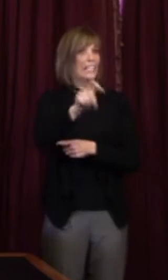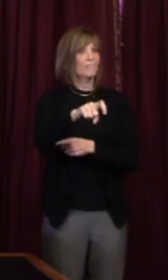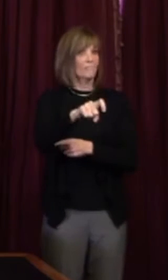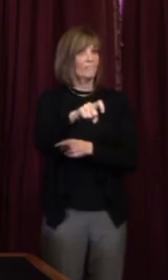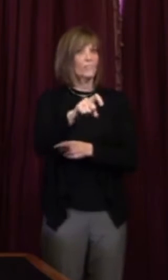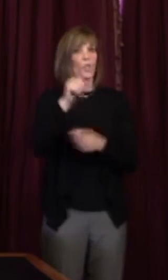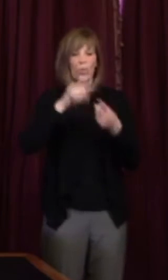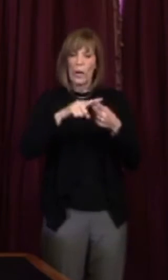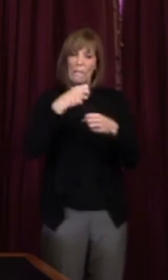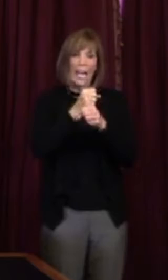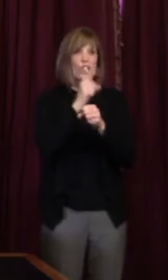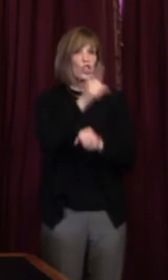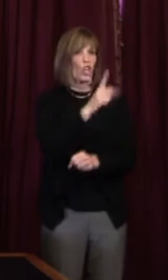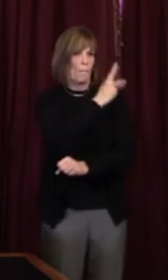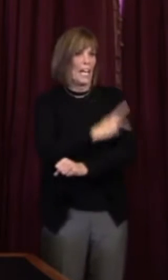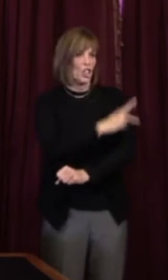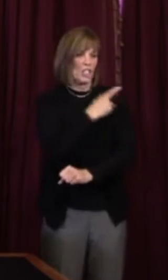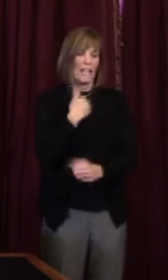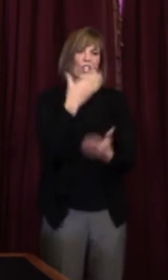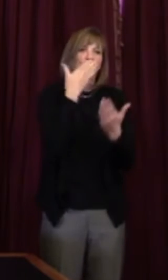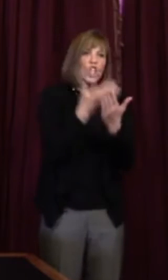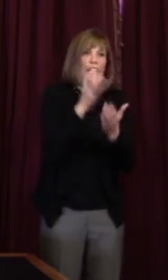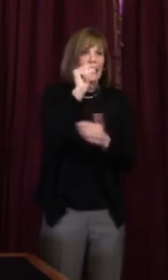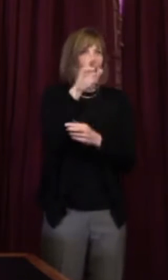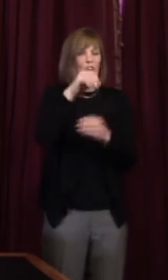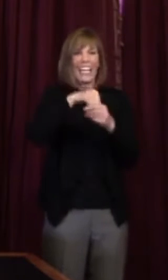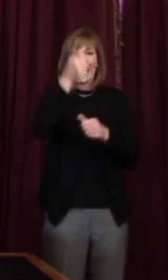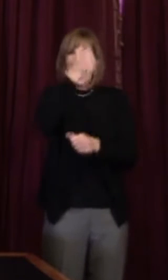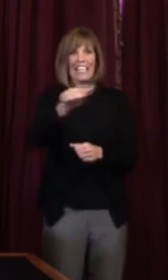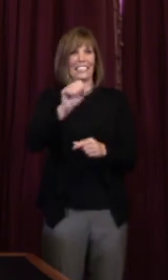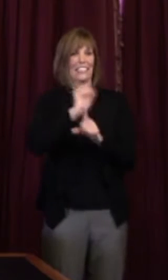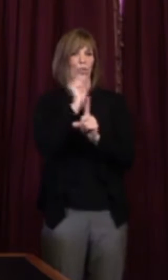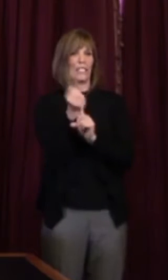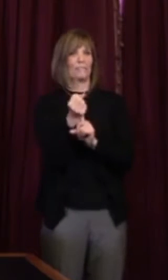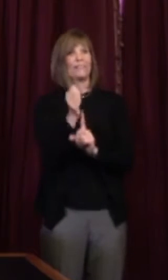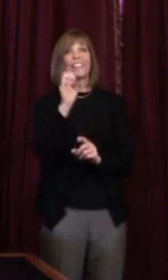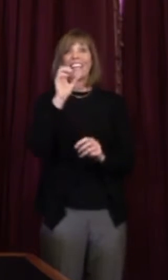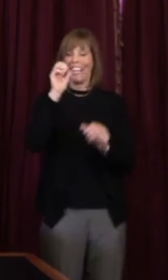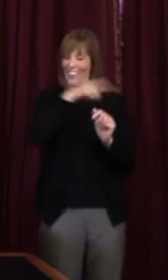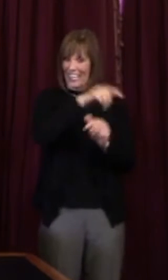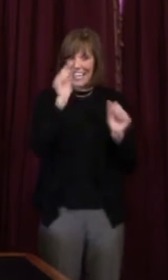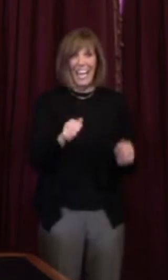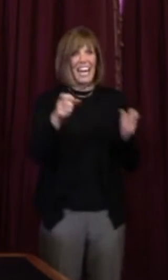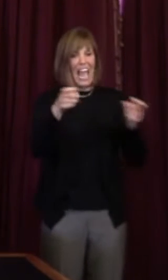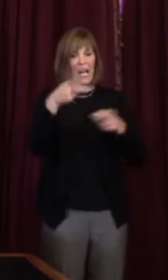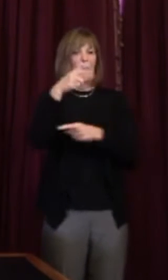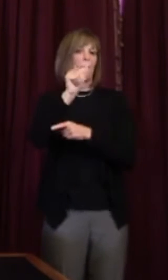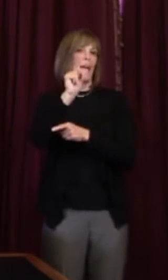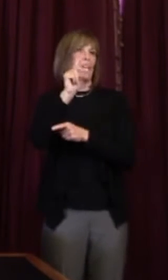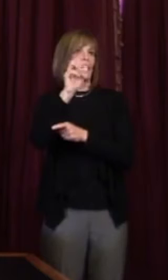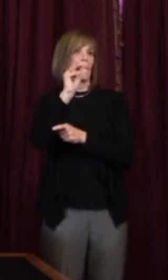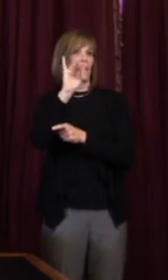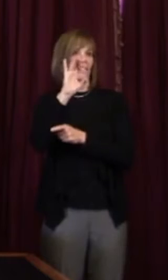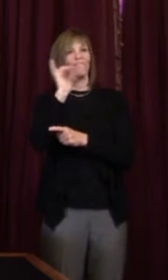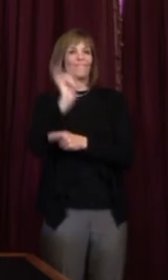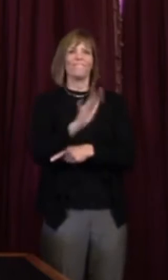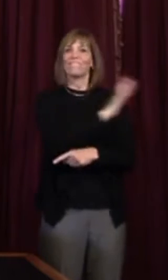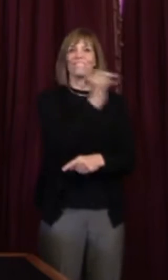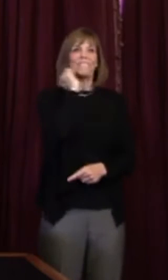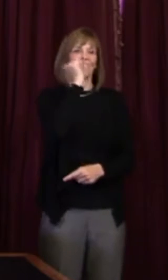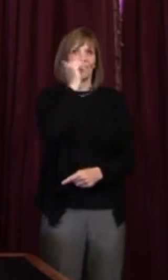necessary to continue patient care in any situation, even a pandemic. It's just what they do in